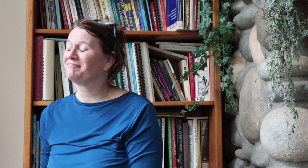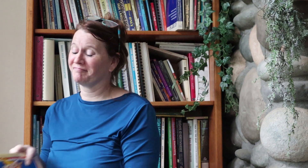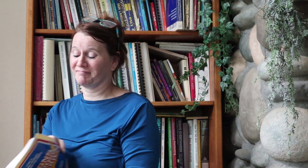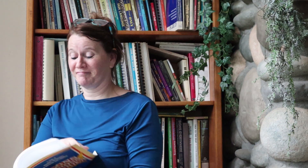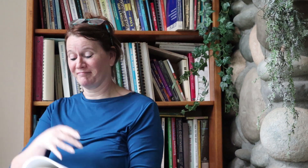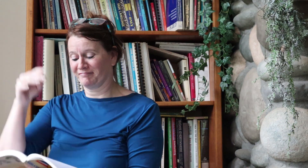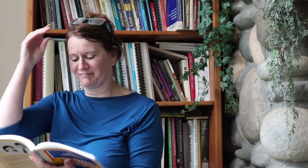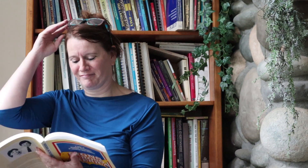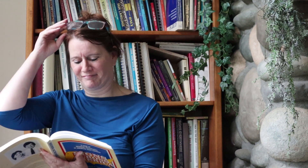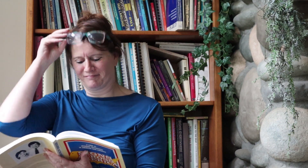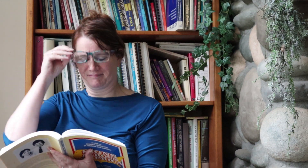I like it.